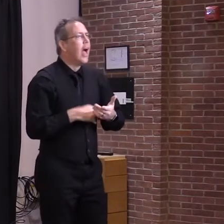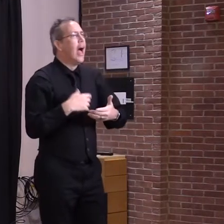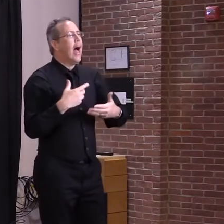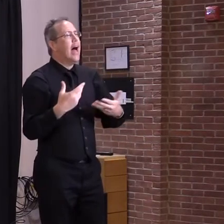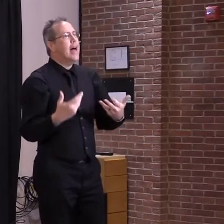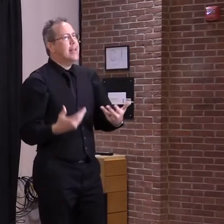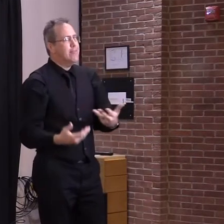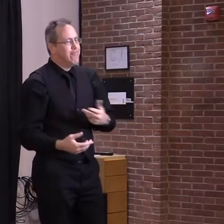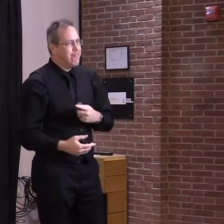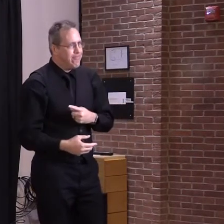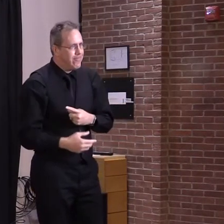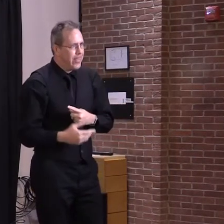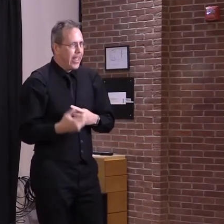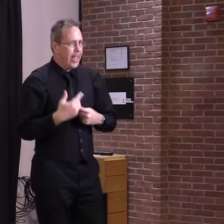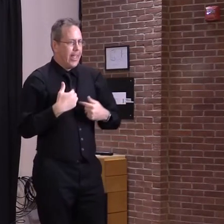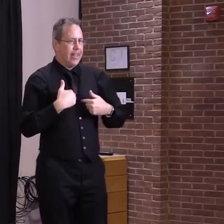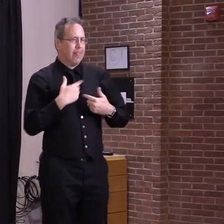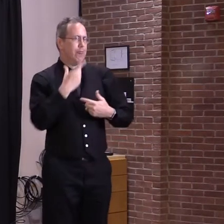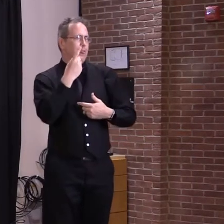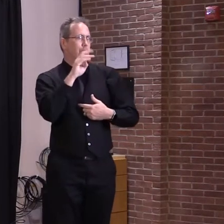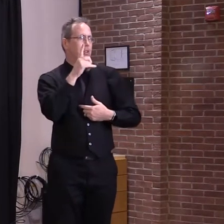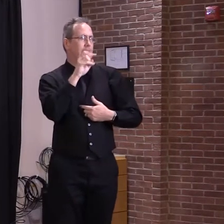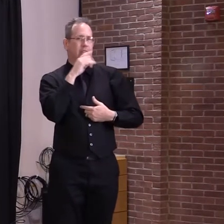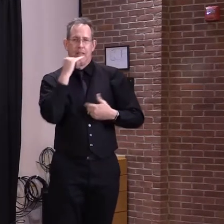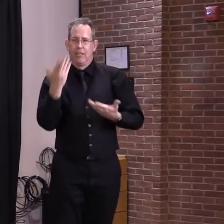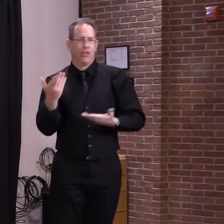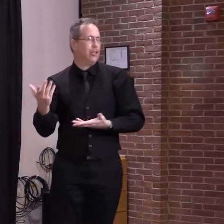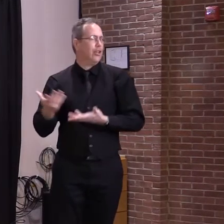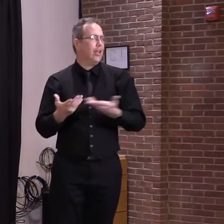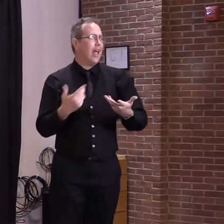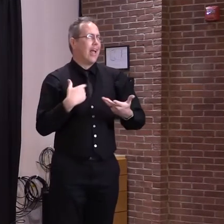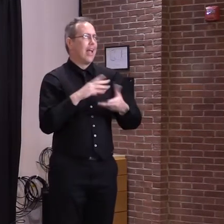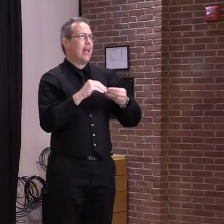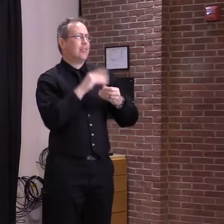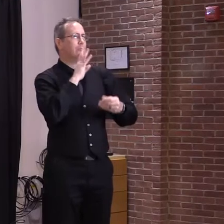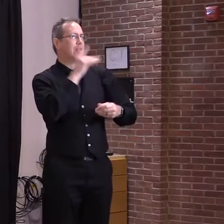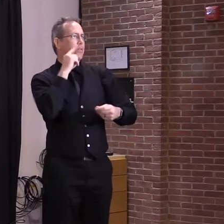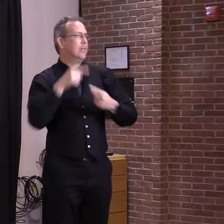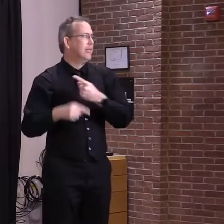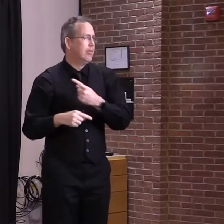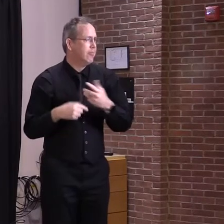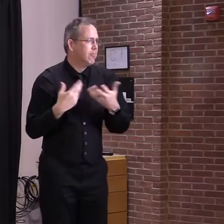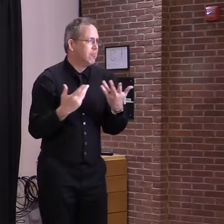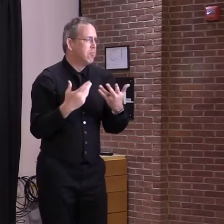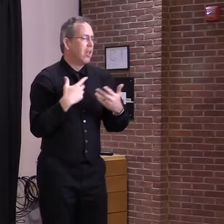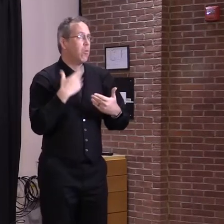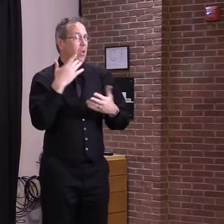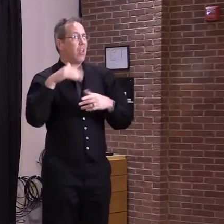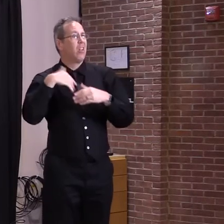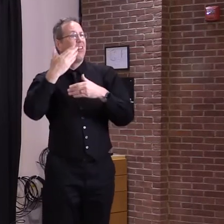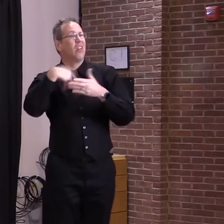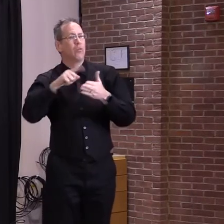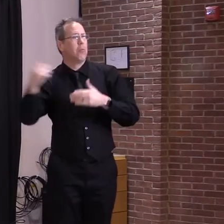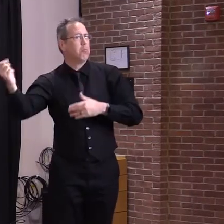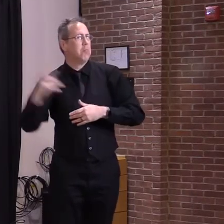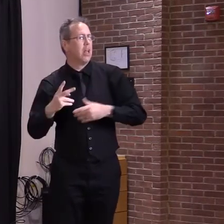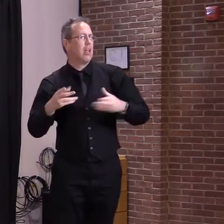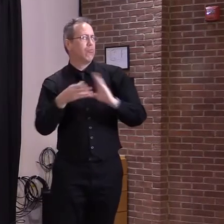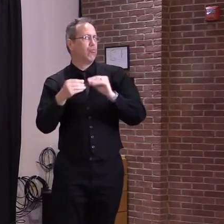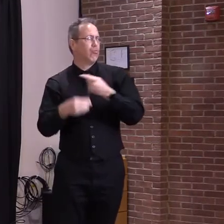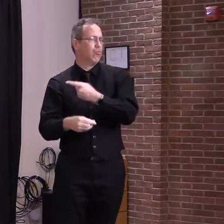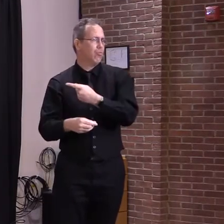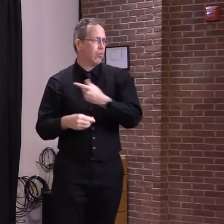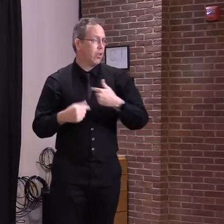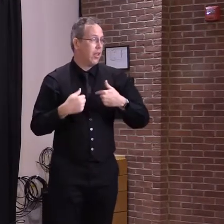refer to Dr. Levine when he returns and let him answer that. But again, I'm in that boat, right?